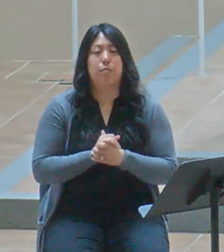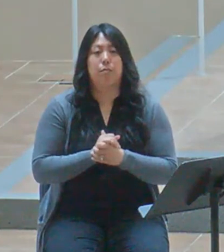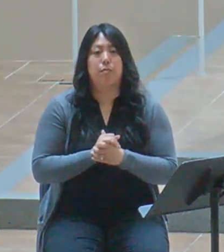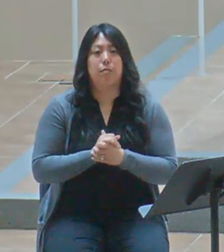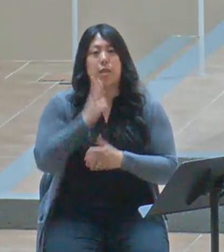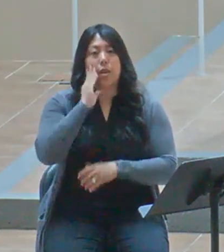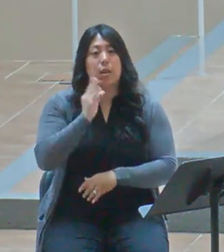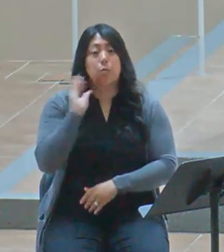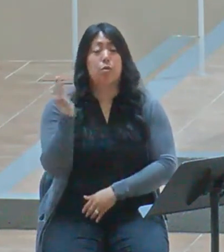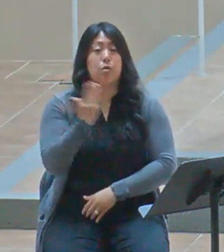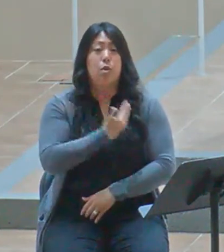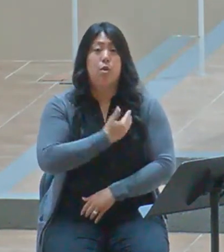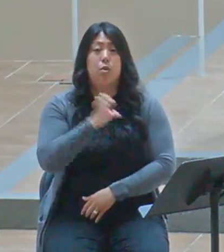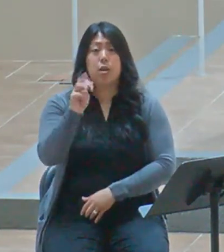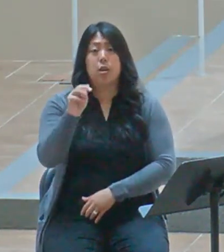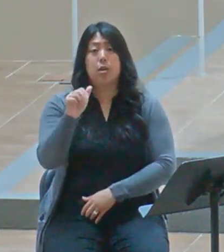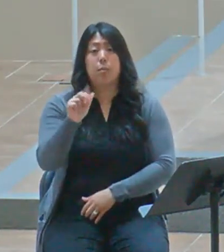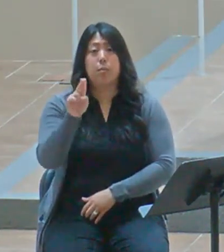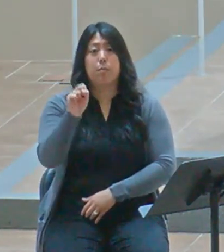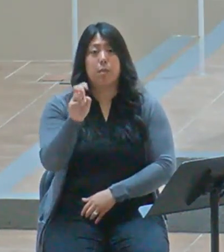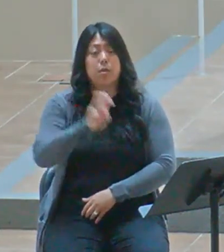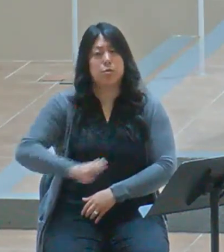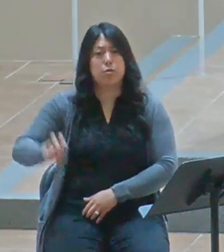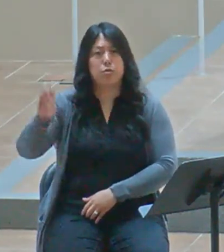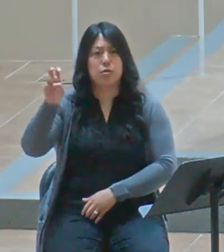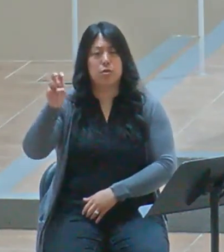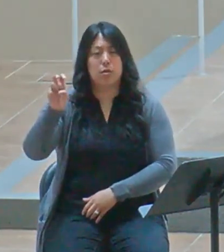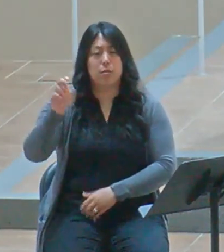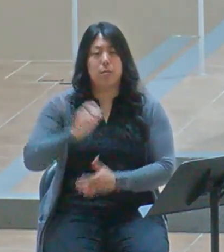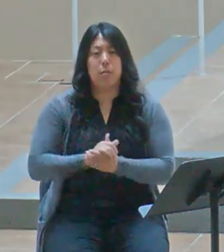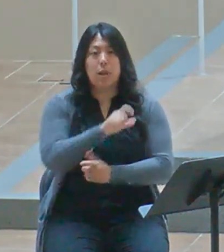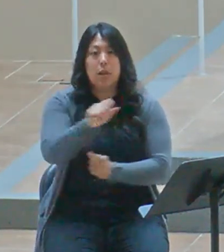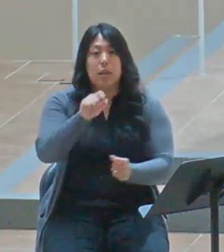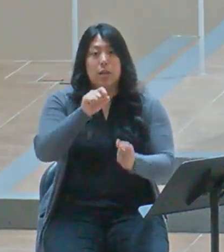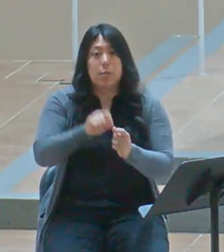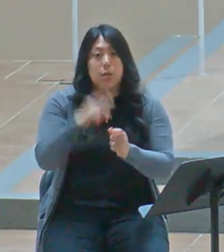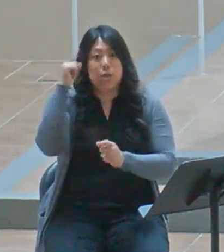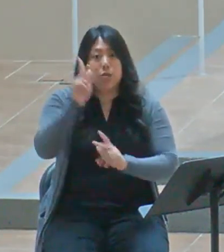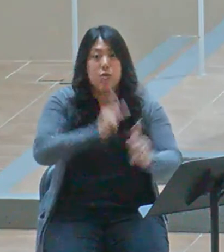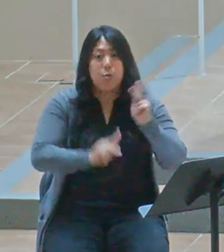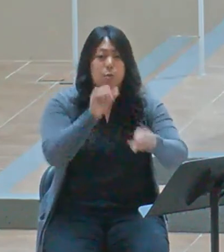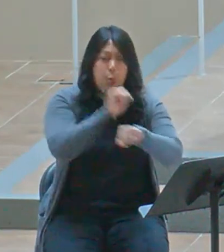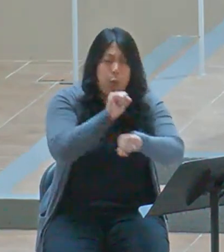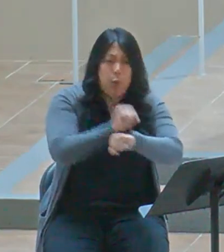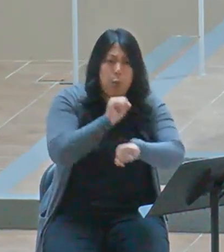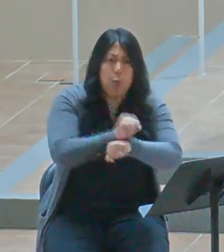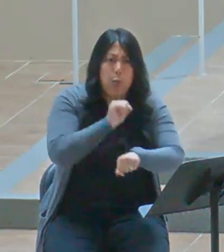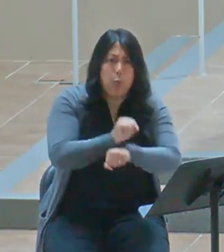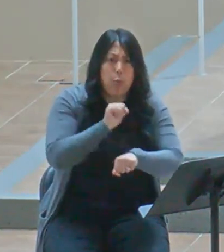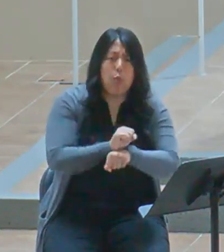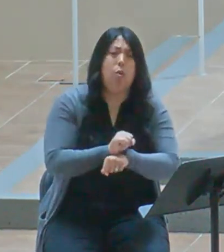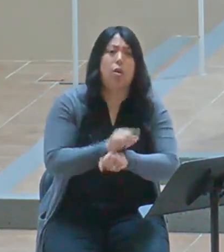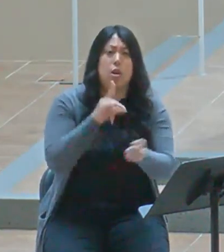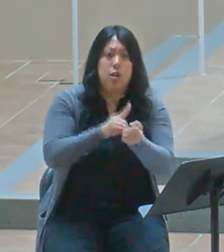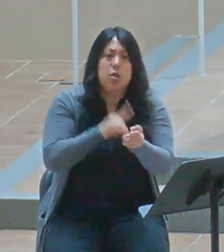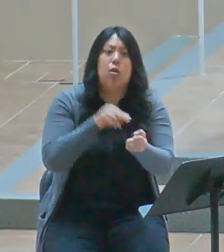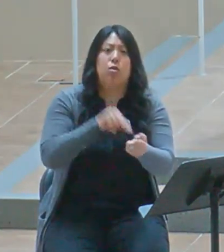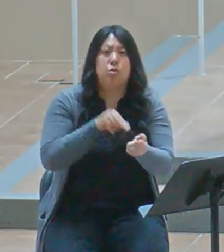own Emmaus journeys, especially challenging for the overworked, those people who are on the front